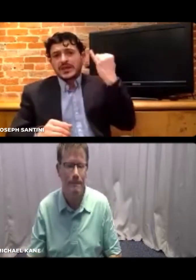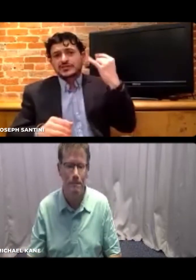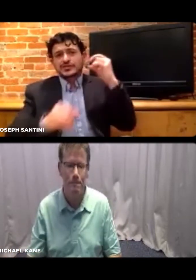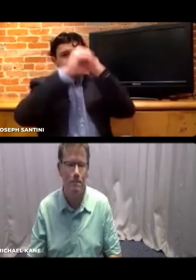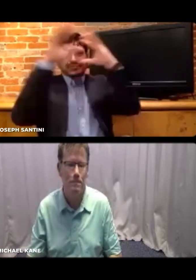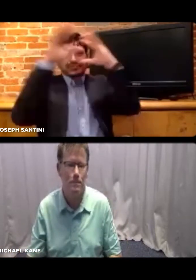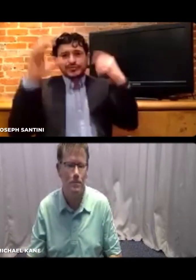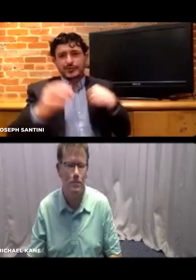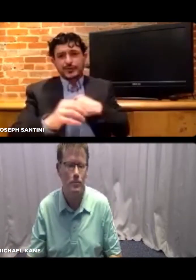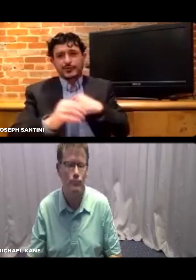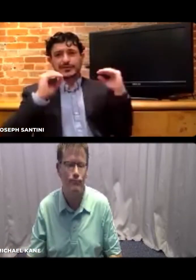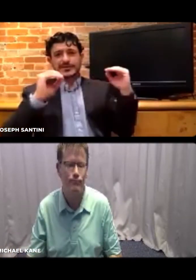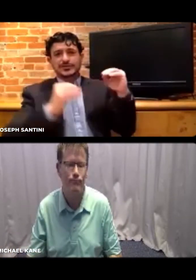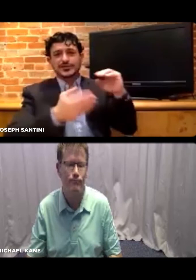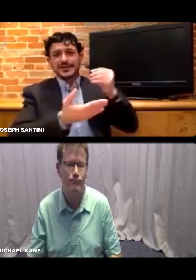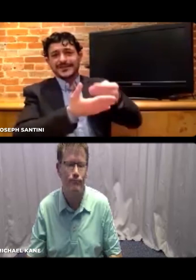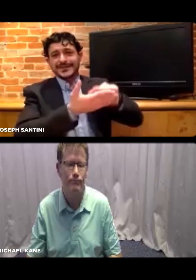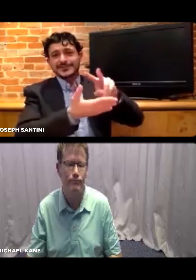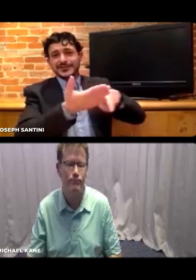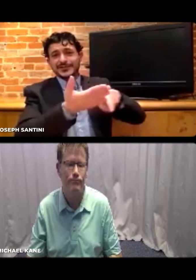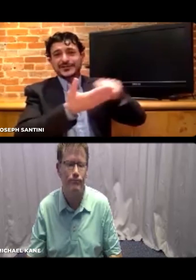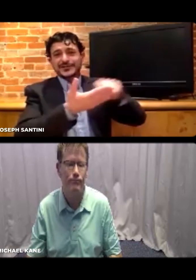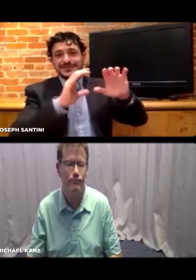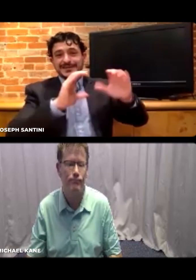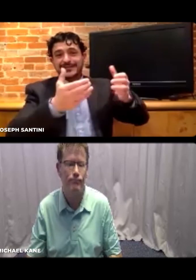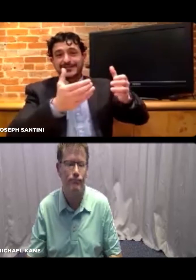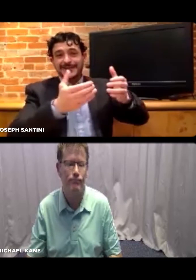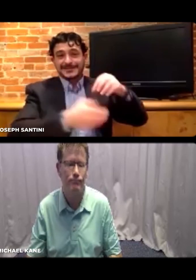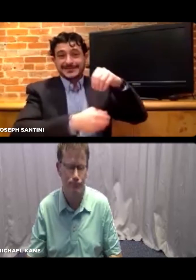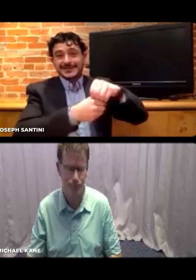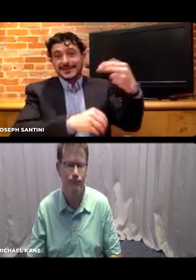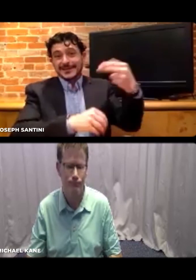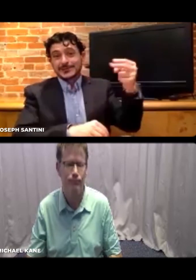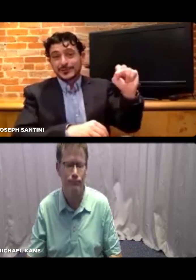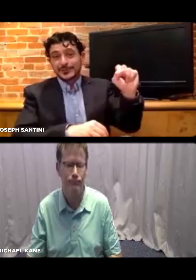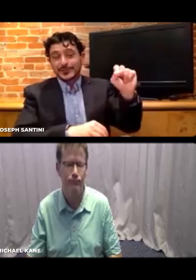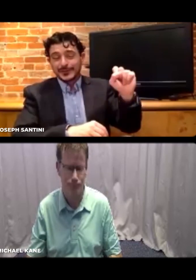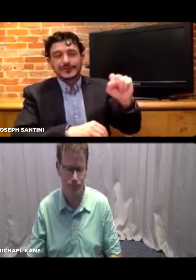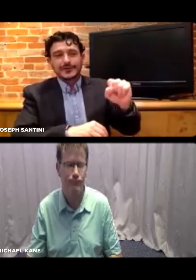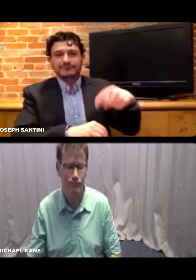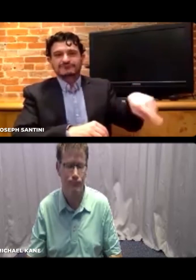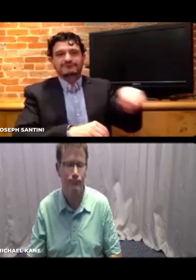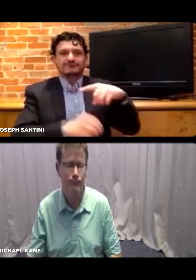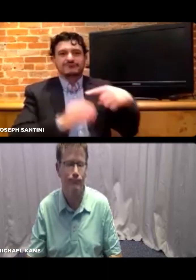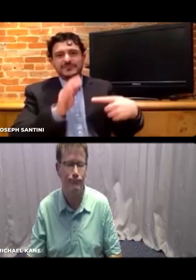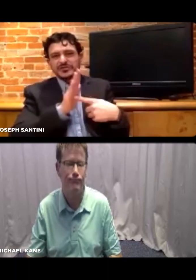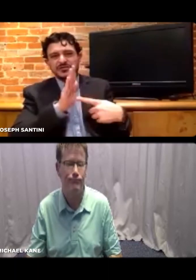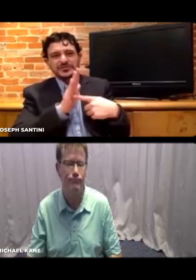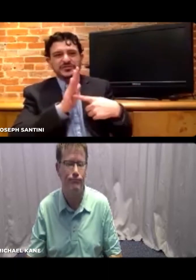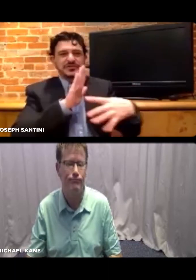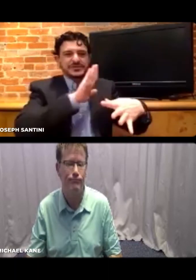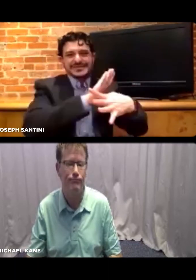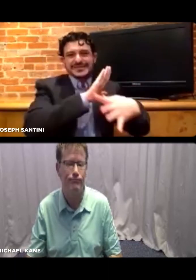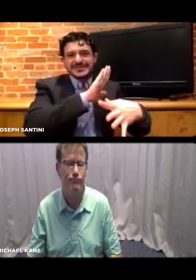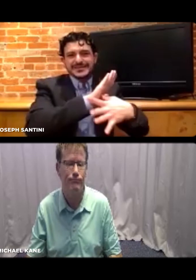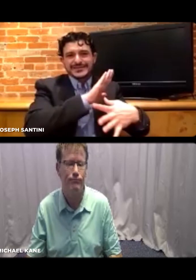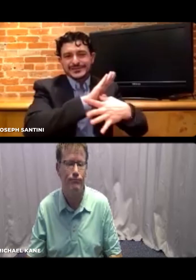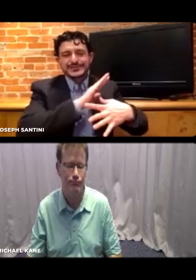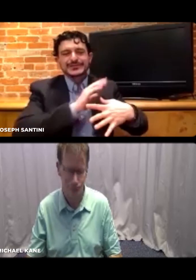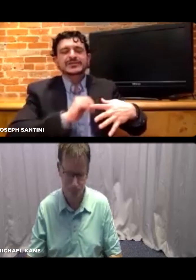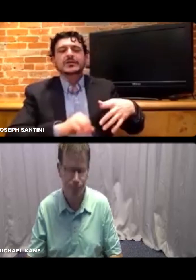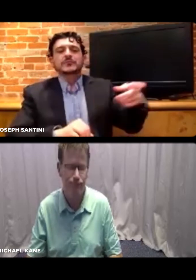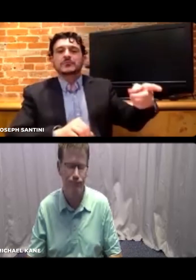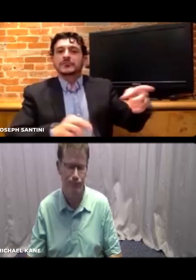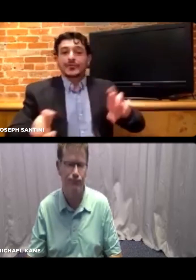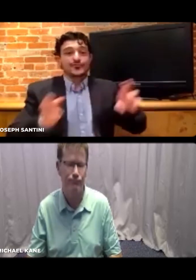So I can imagine that we do teach financial literacy in classes, right? Juniors and seniors mainly. And